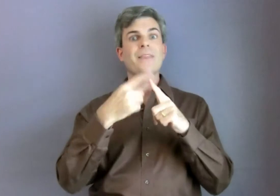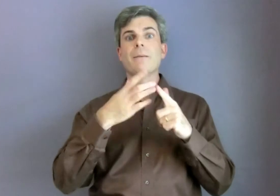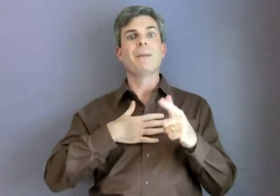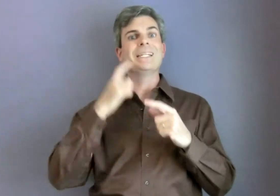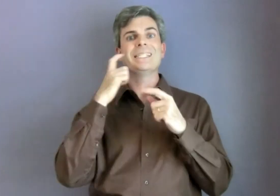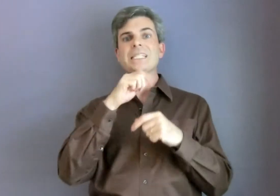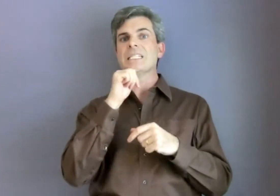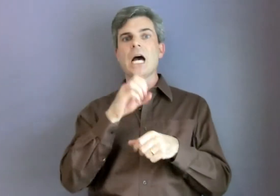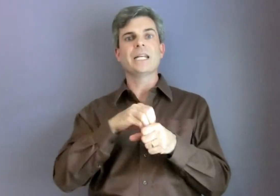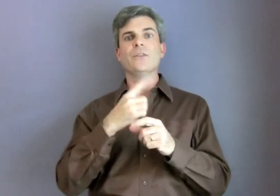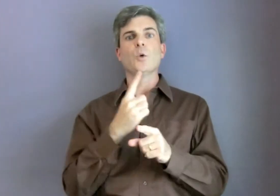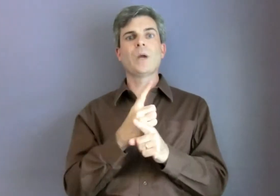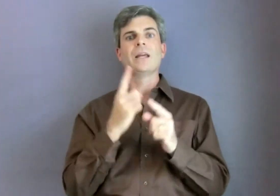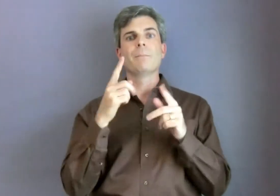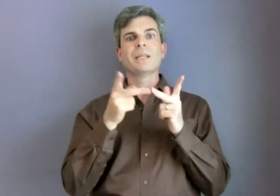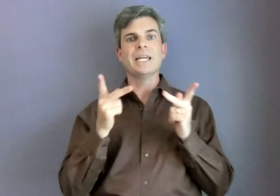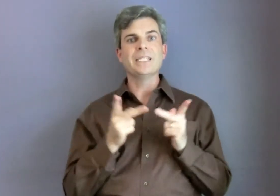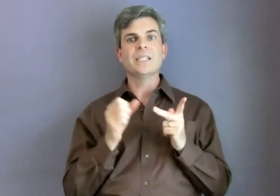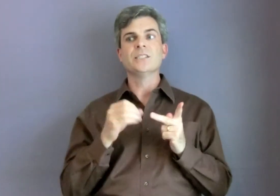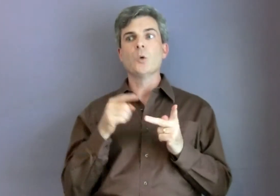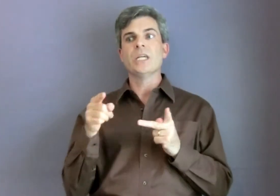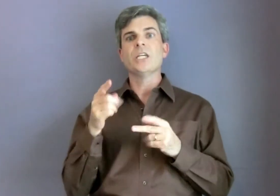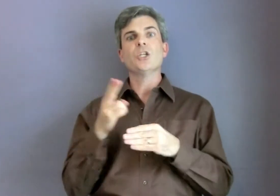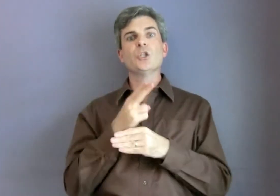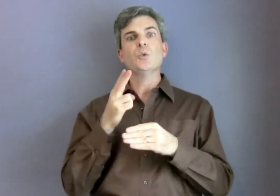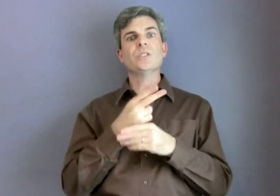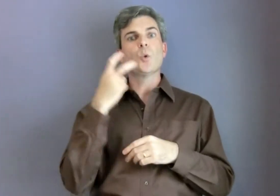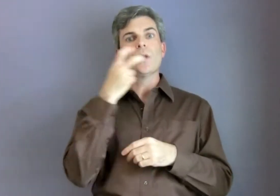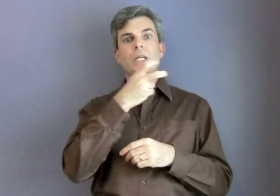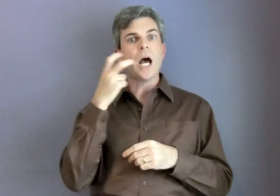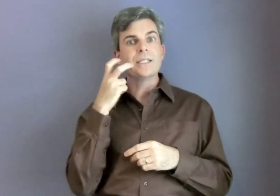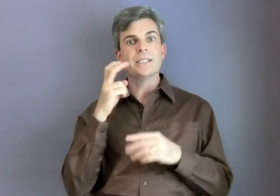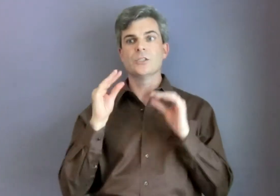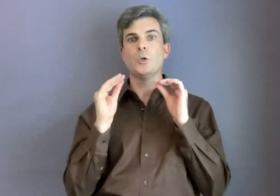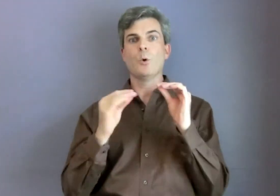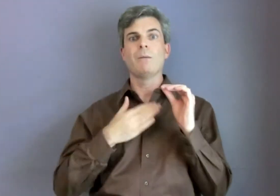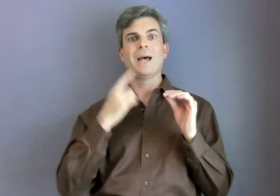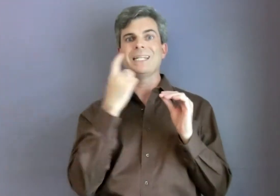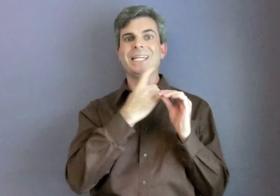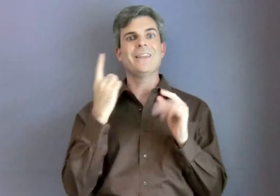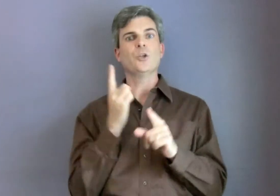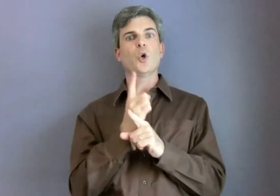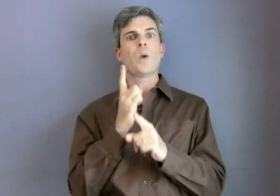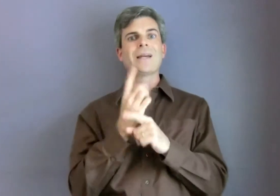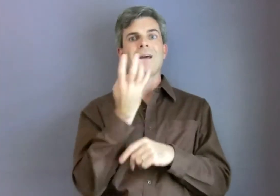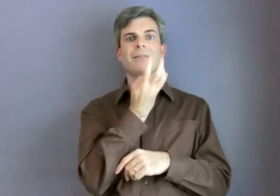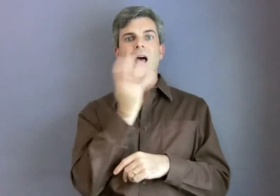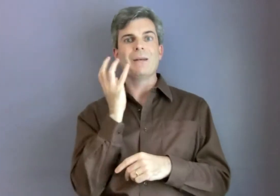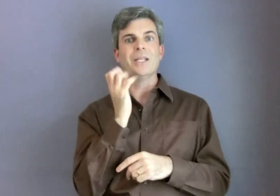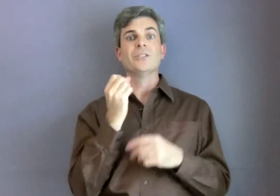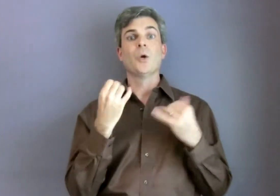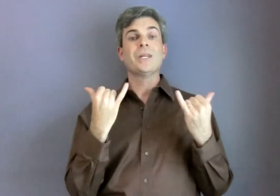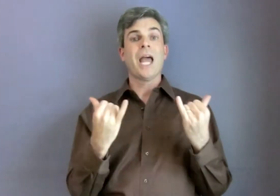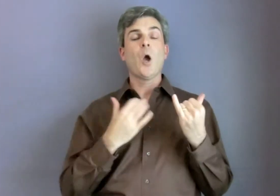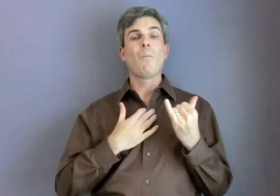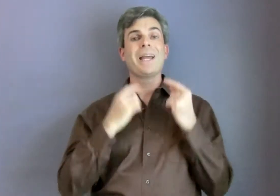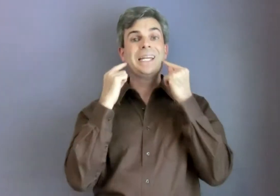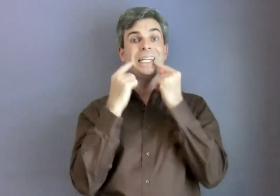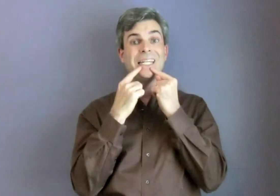position, while orthodontically he put my teeth into correct alignment. So my teeth actually hold my jaw in the correct position.